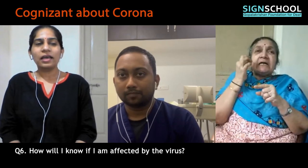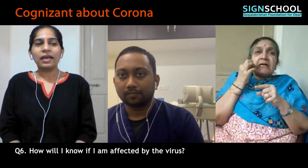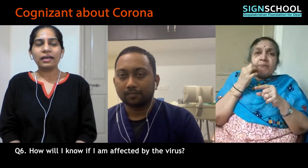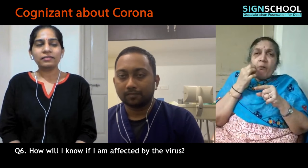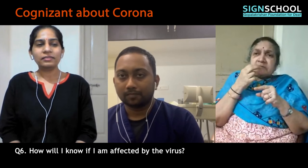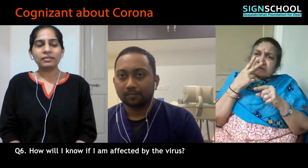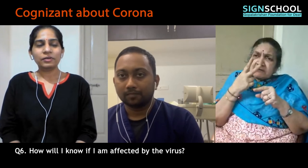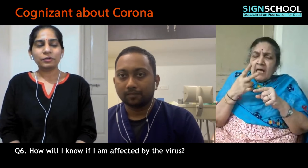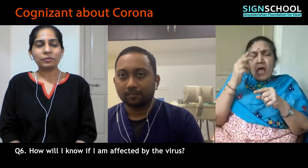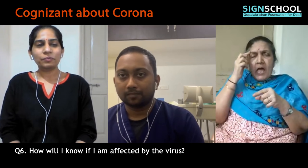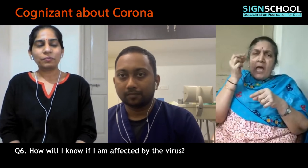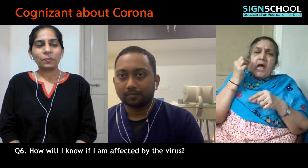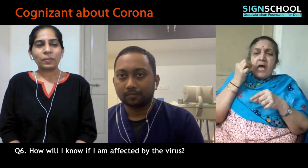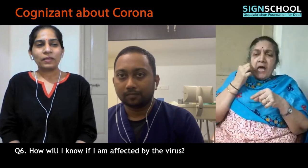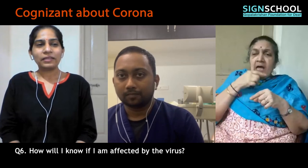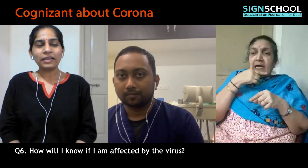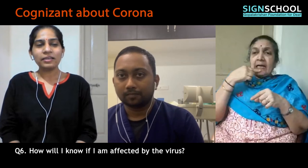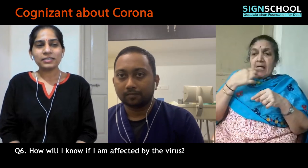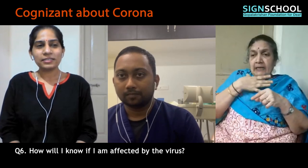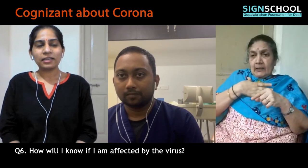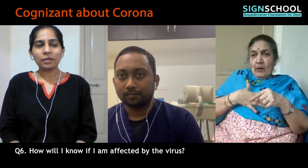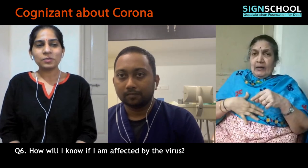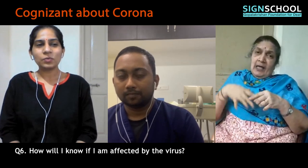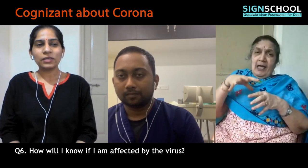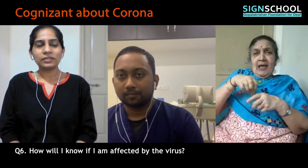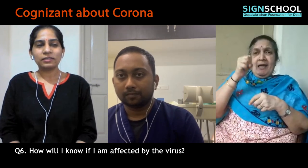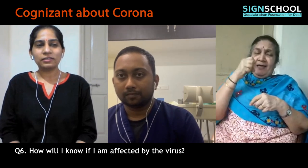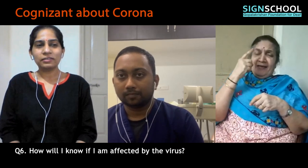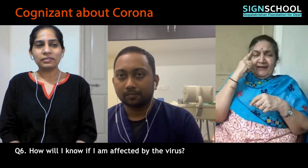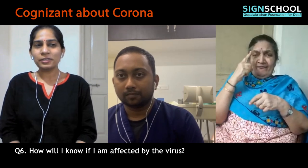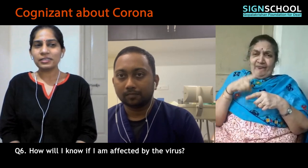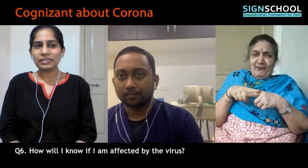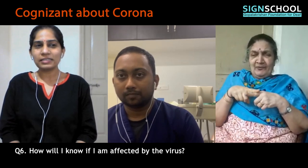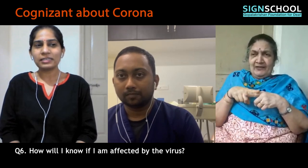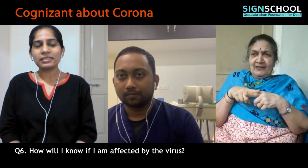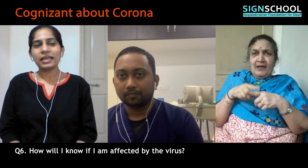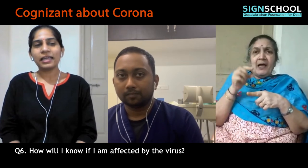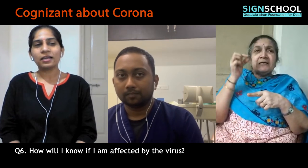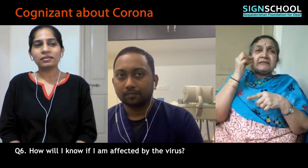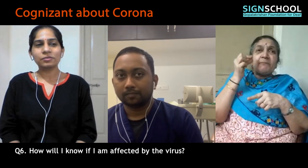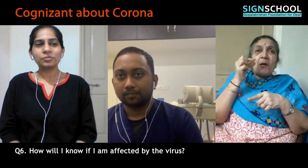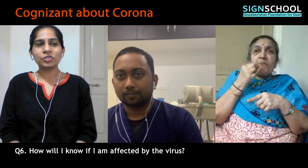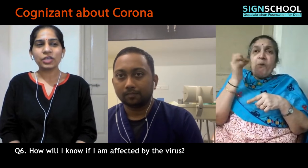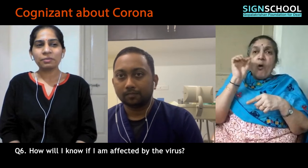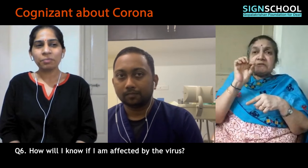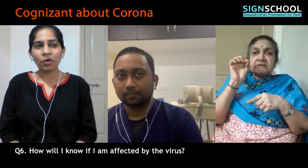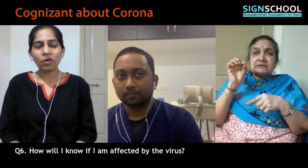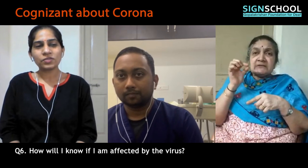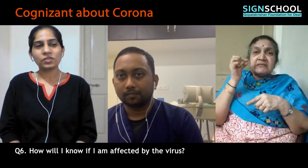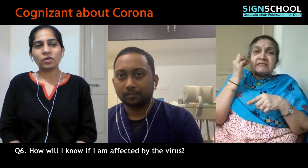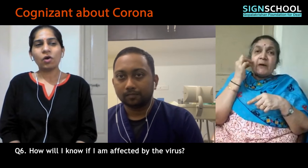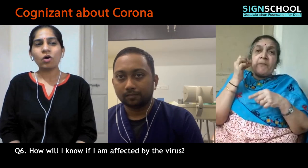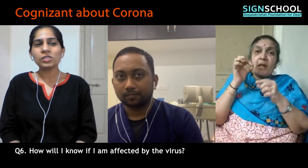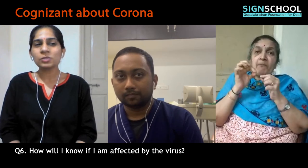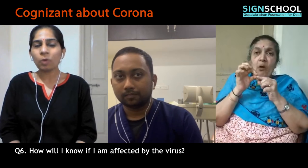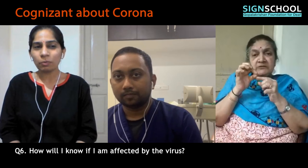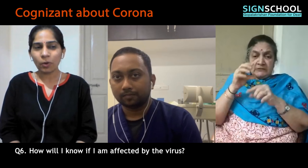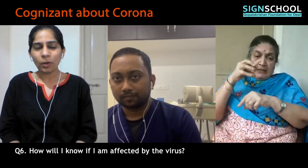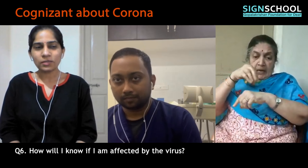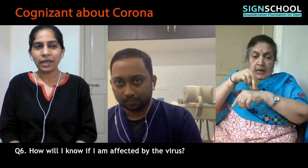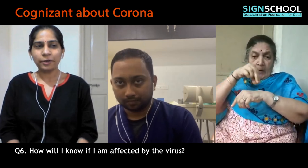symptoms and the illnesses that comes with different diseases like chickenpox